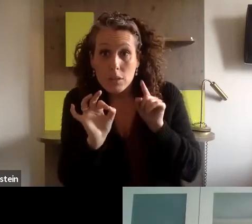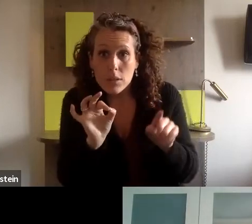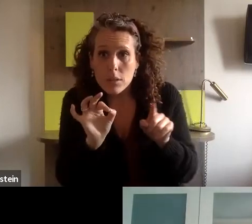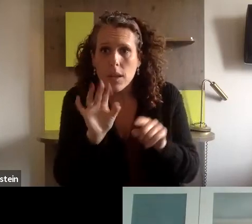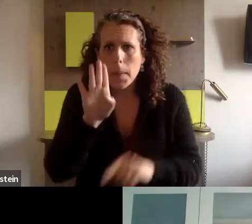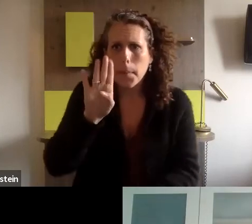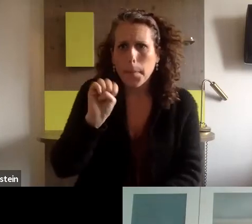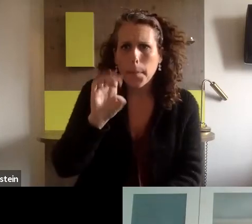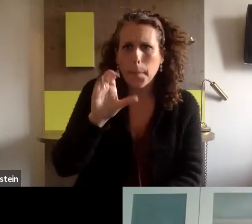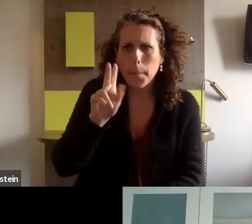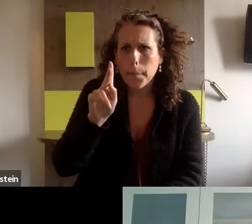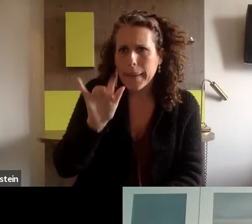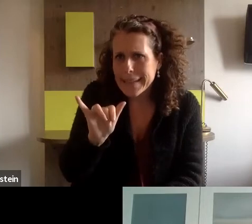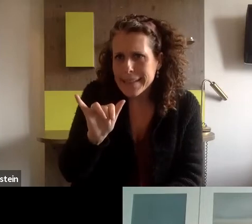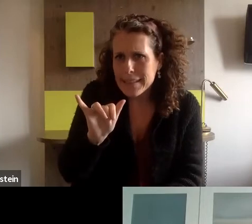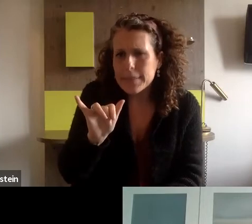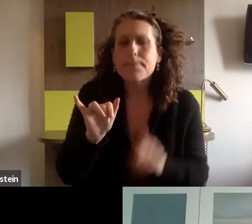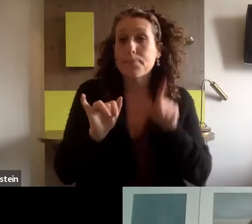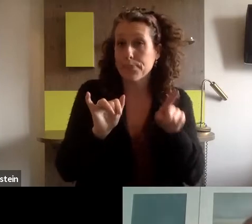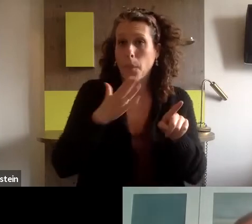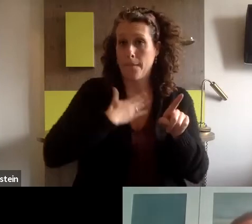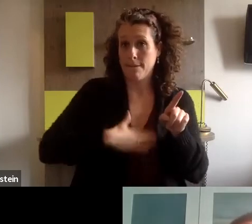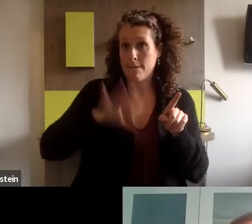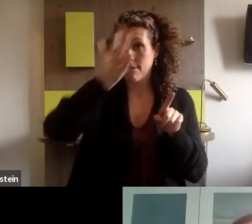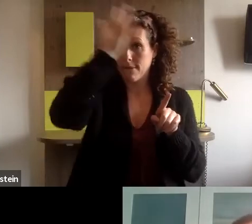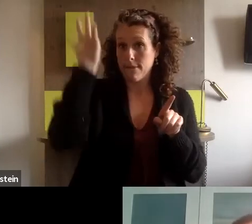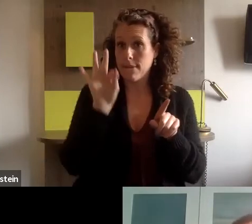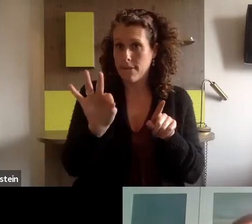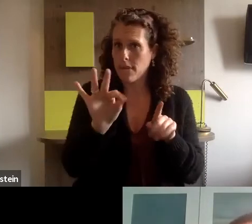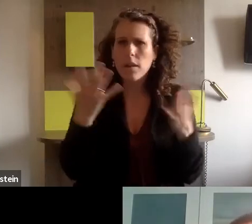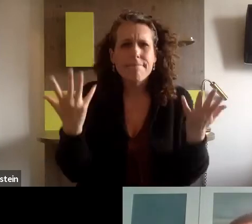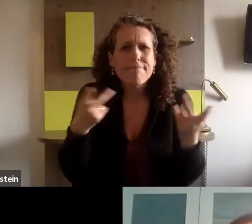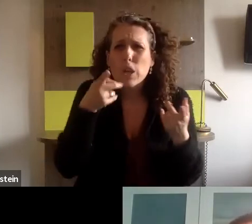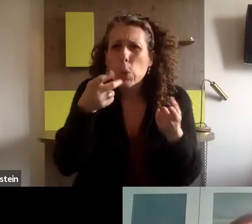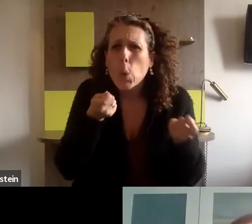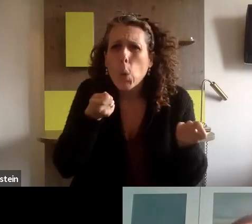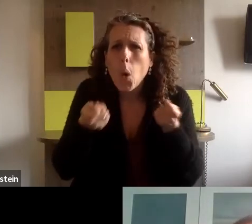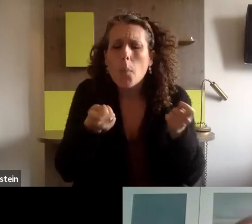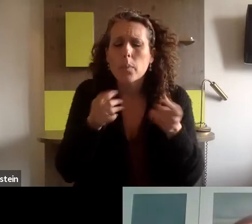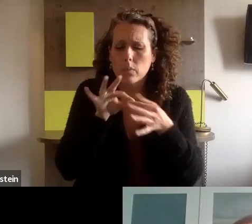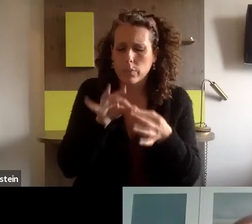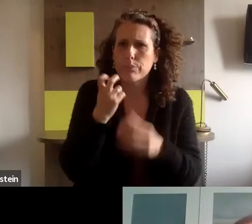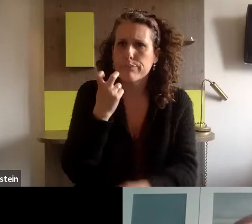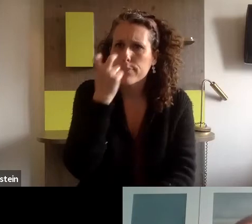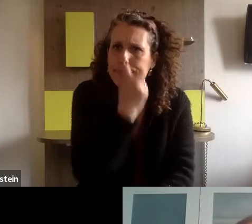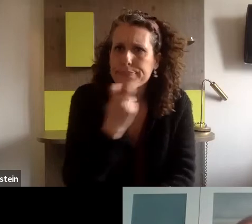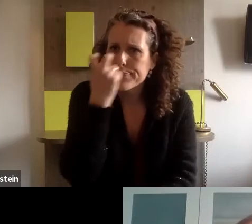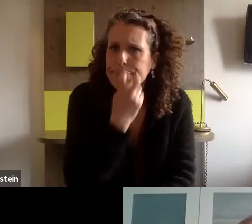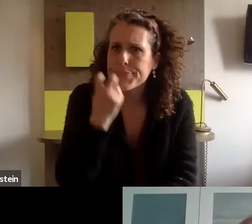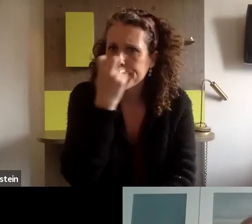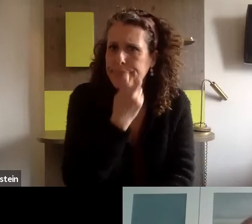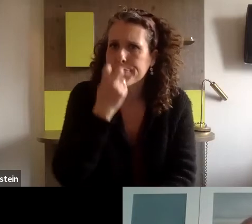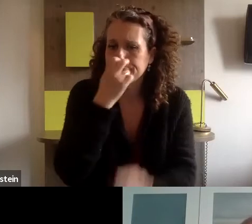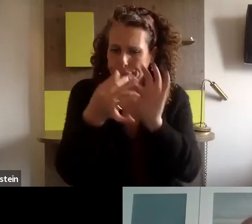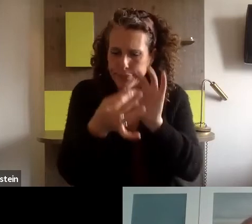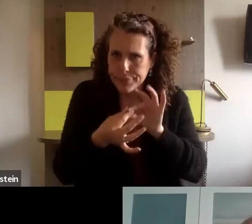Beppy, and who asks, how do you deal with the mouthings which are connected to